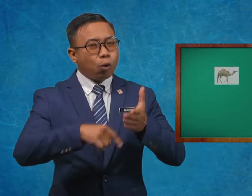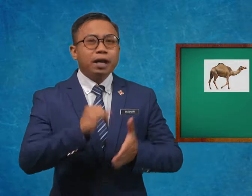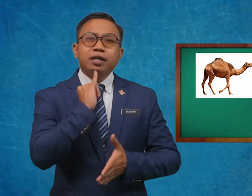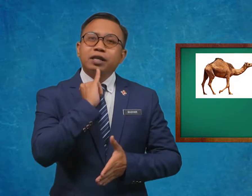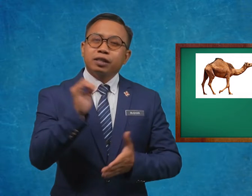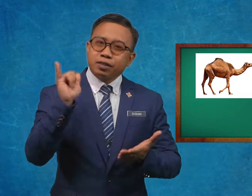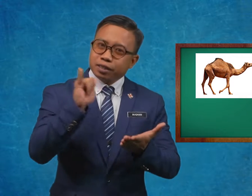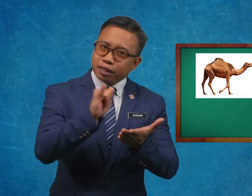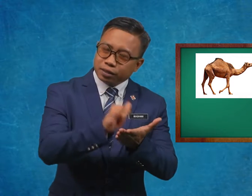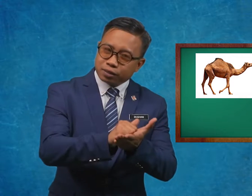What is this?